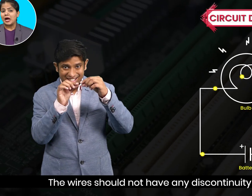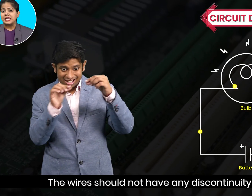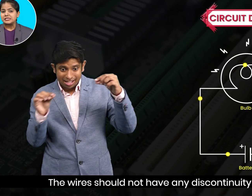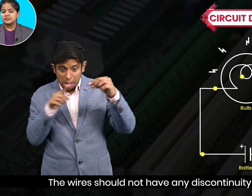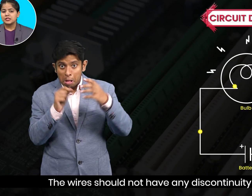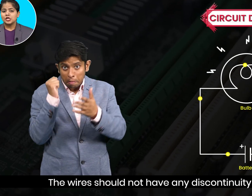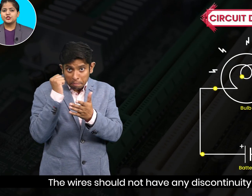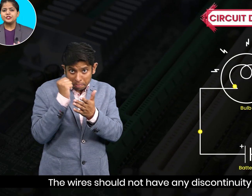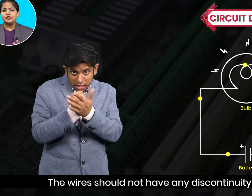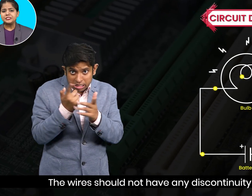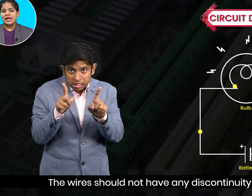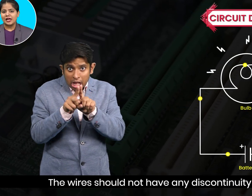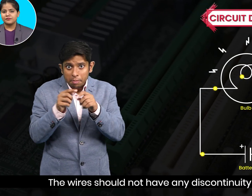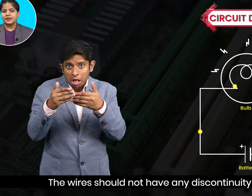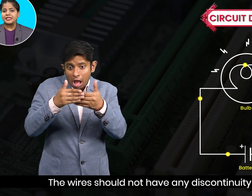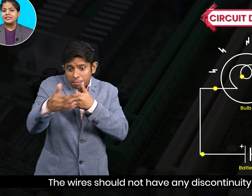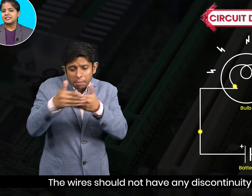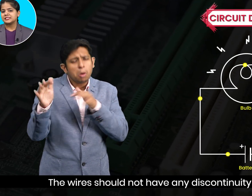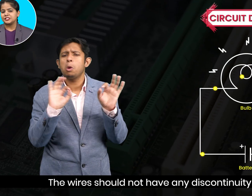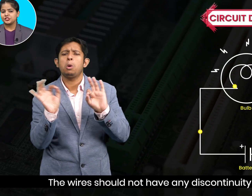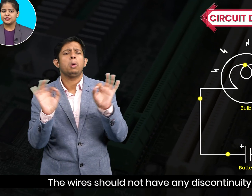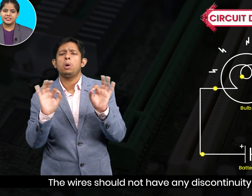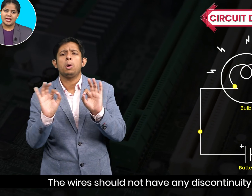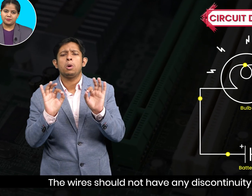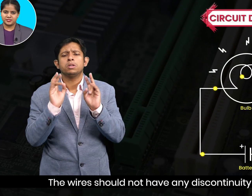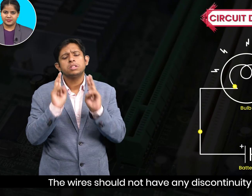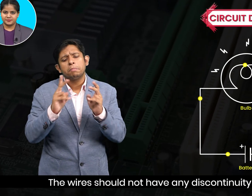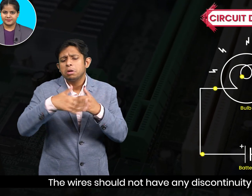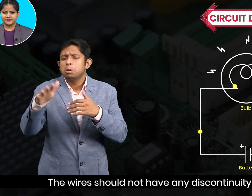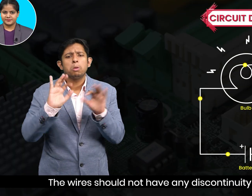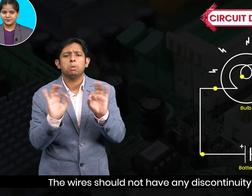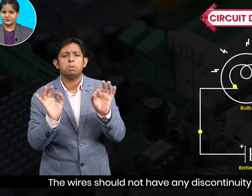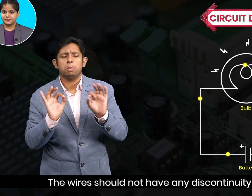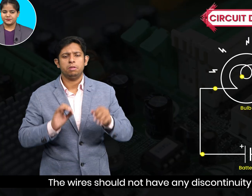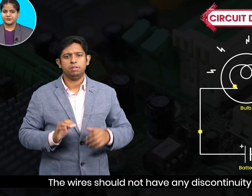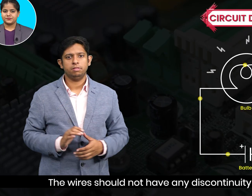The wires should not have any discontinuity gaps.